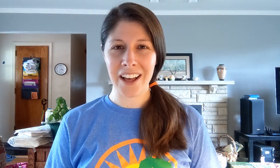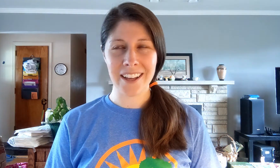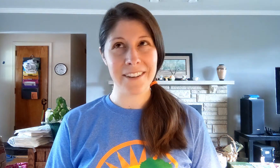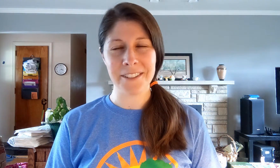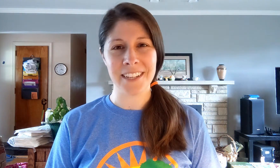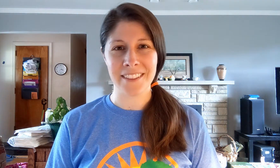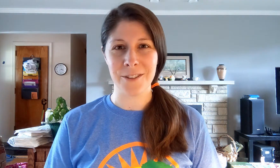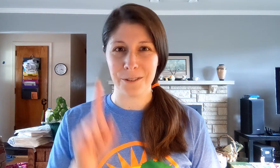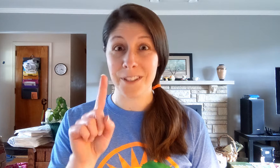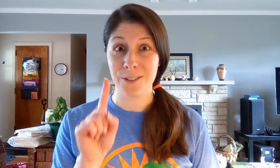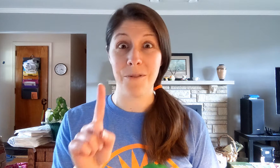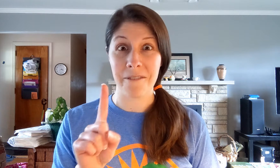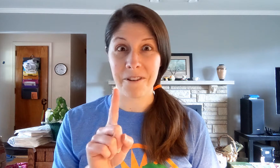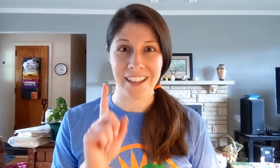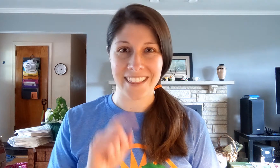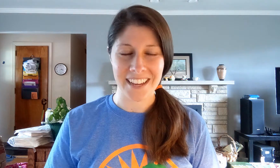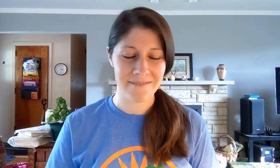I wasn't telling the truth. Let's do one more like that.